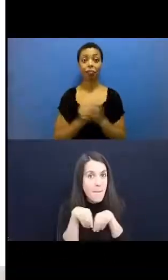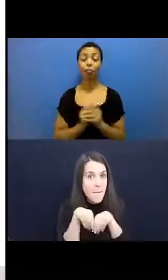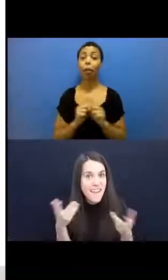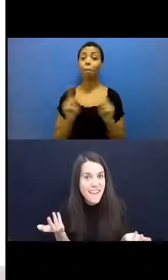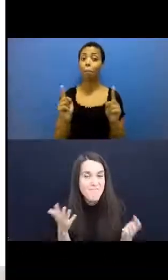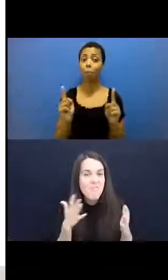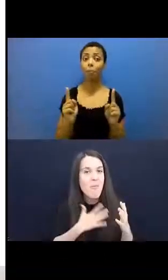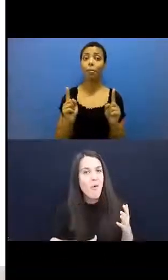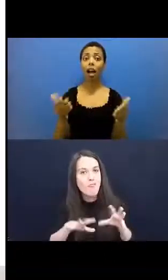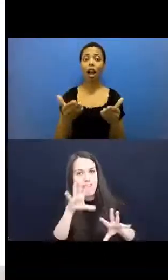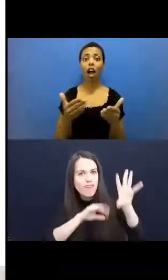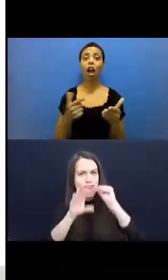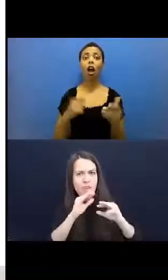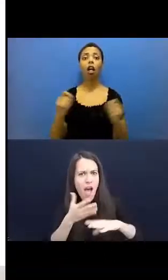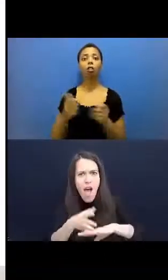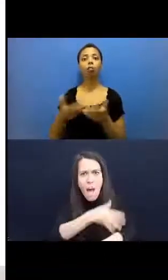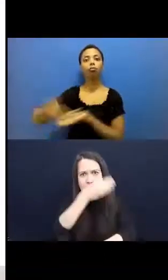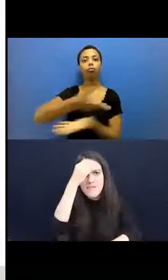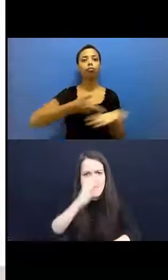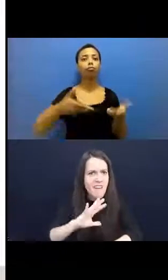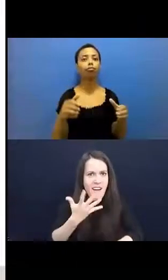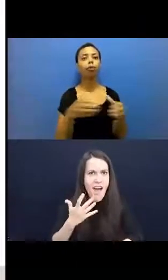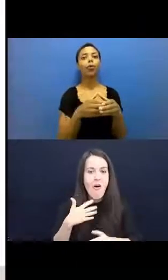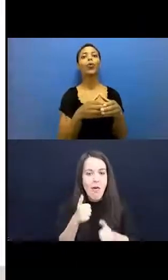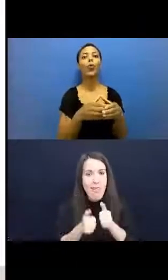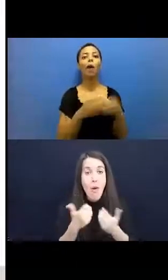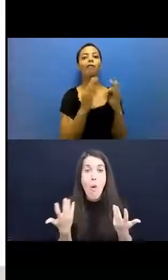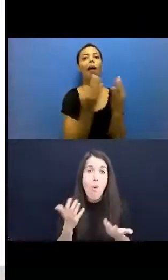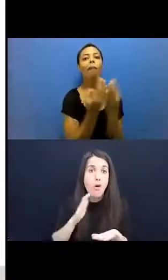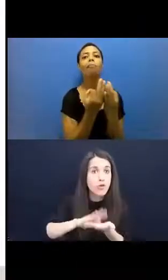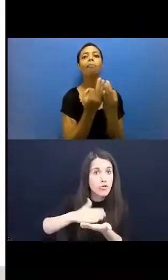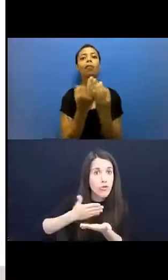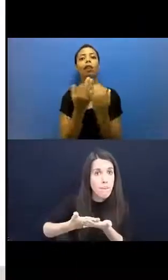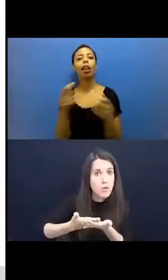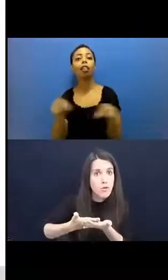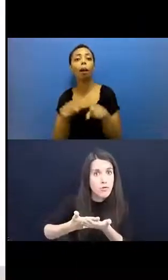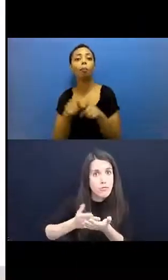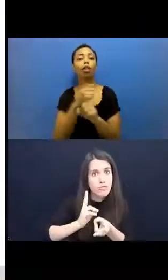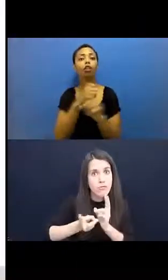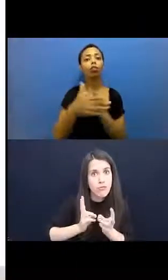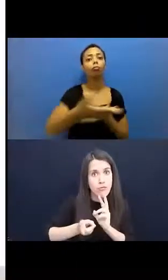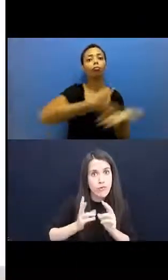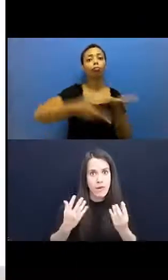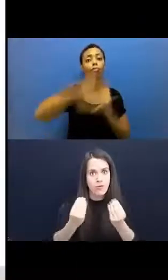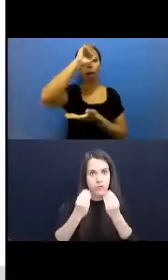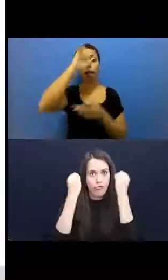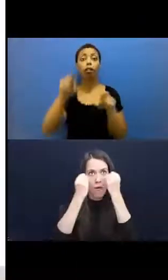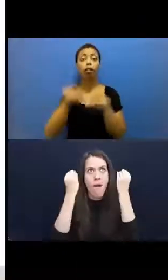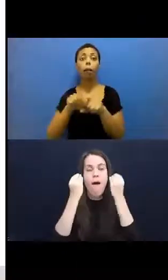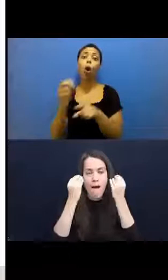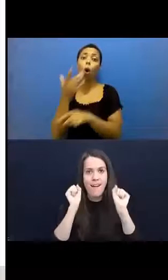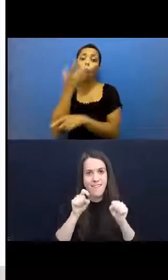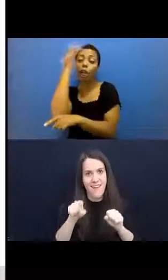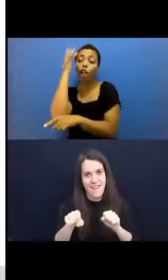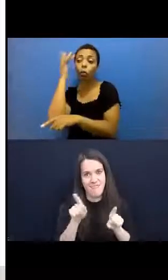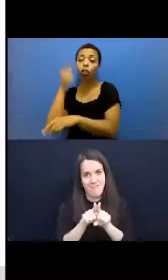to learn social haptic communication, or interpreters in training. And